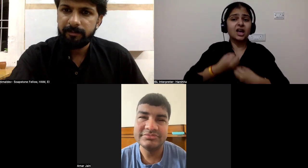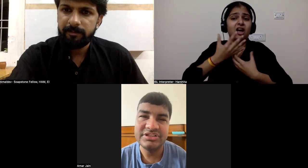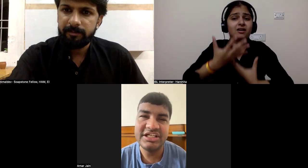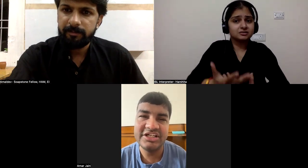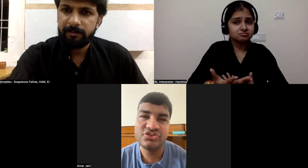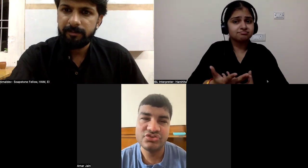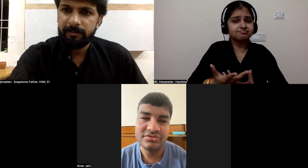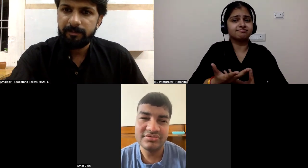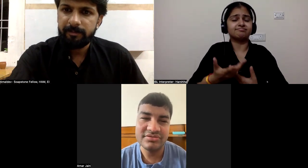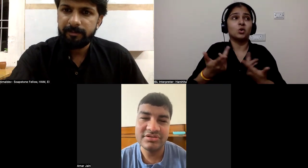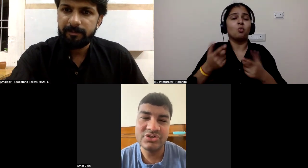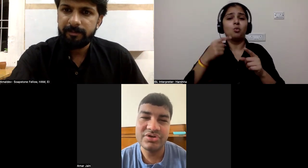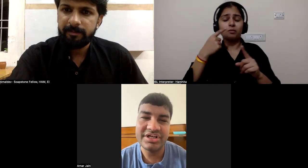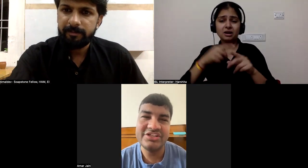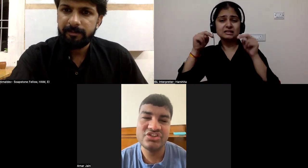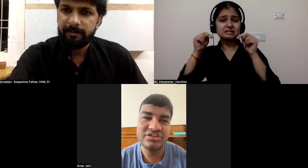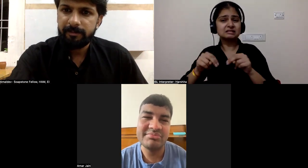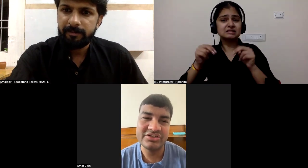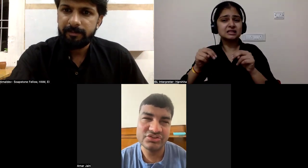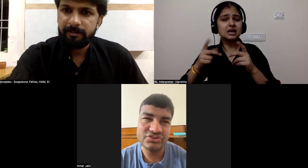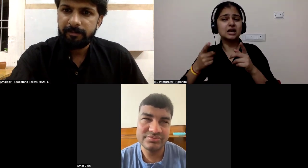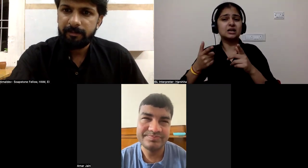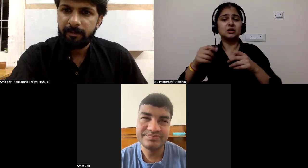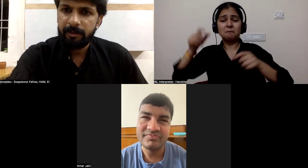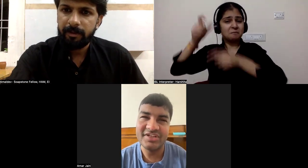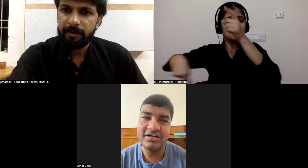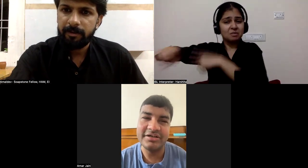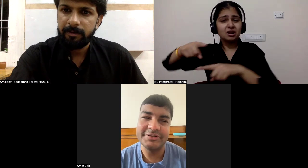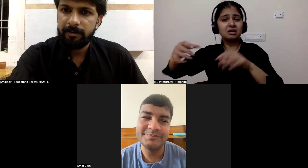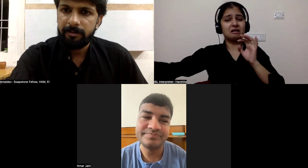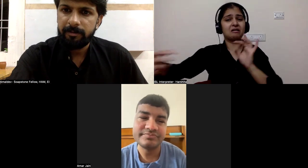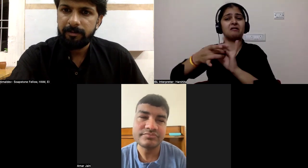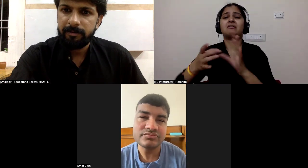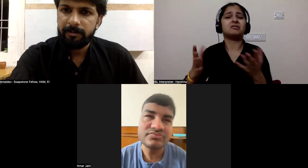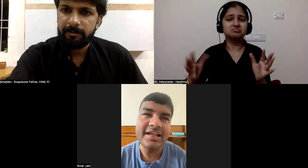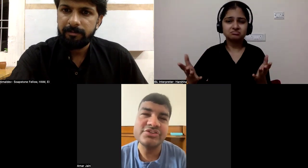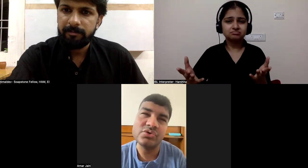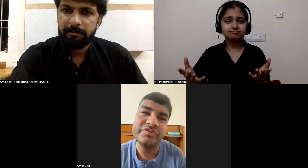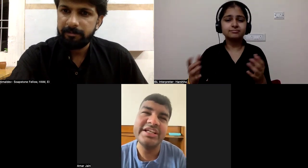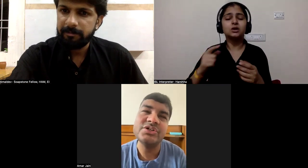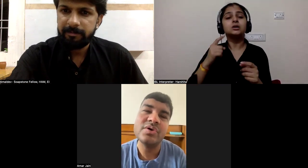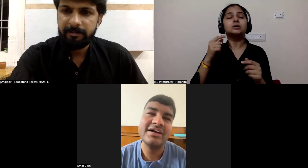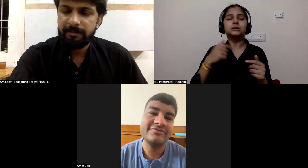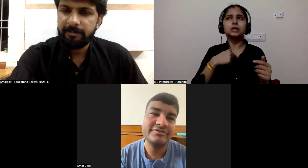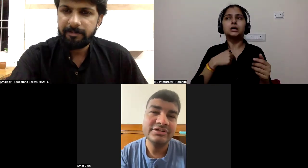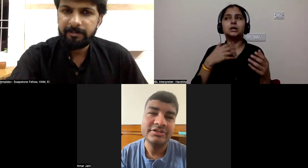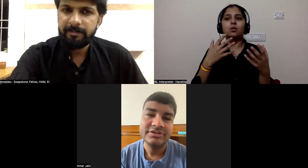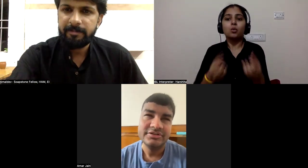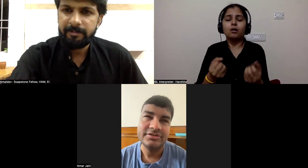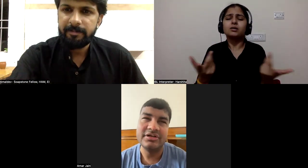uh, needs don't reach the masses. Uh, so we need to